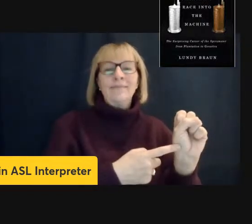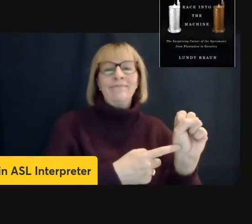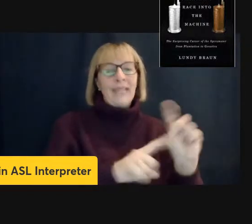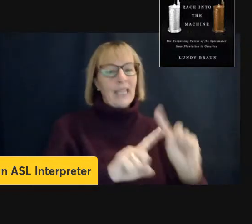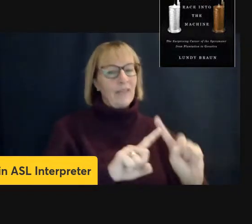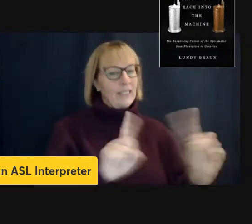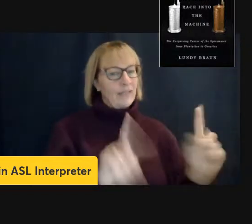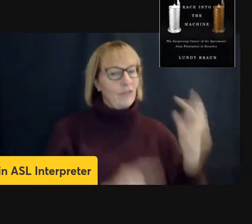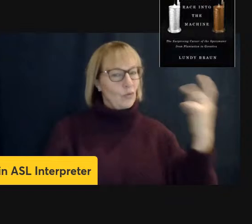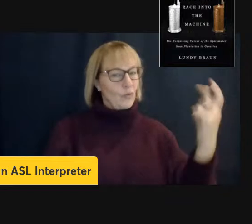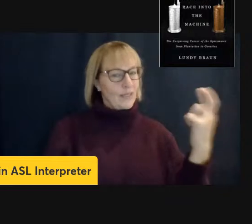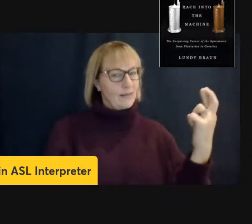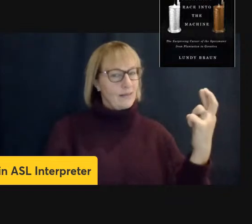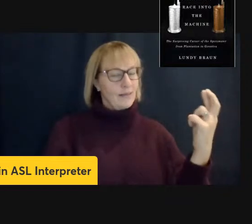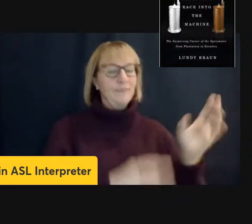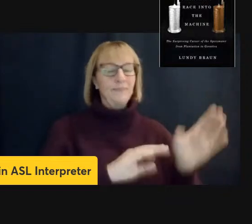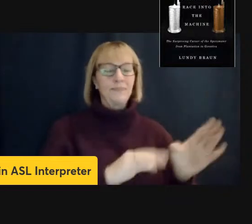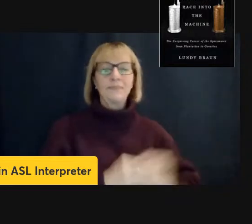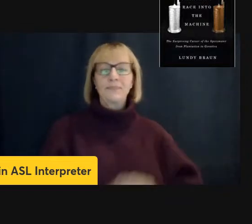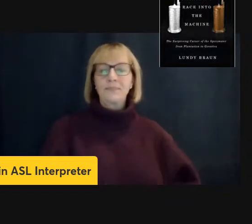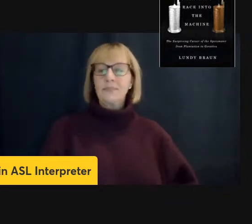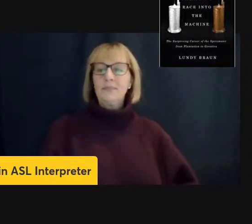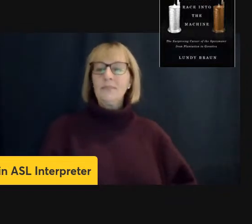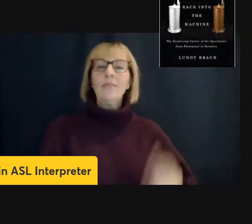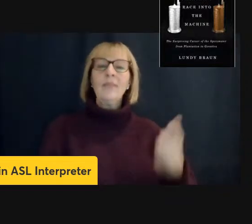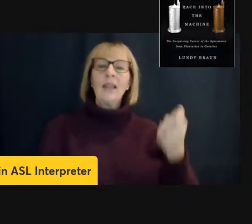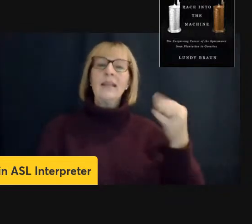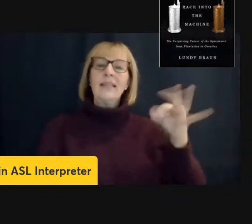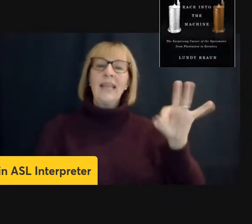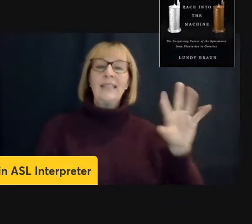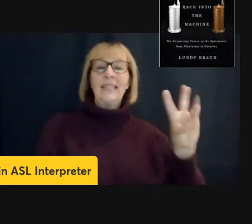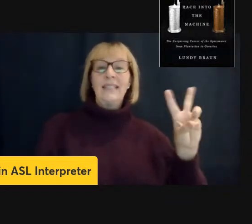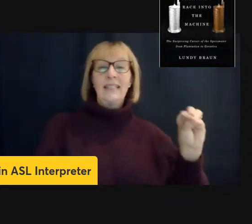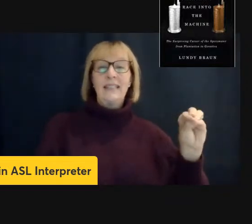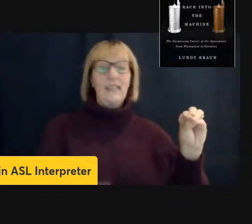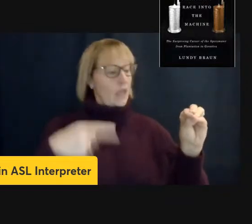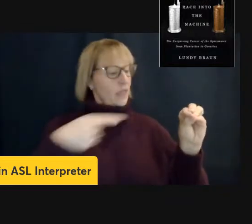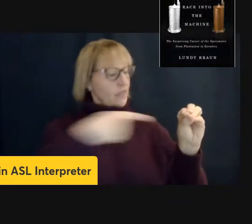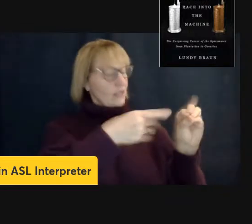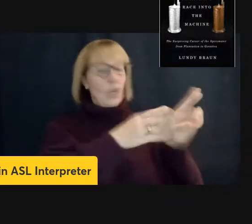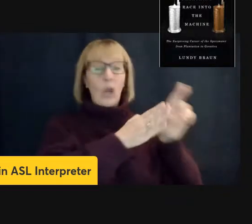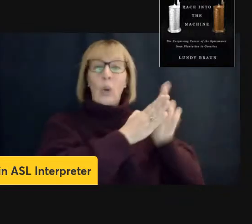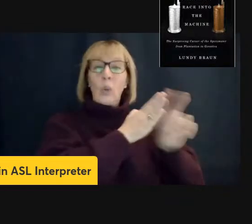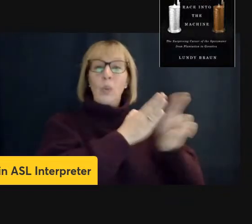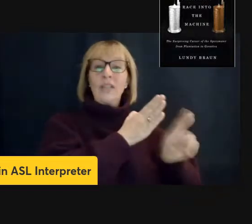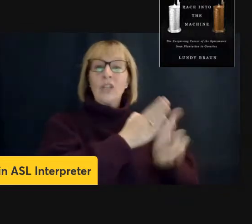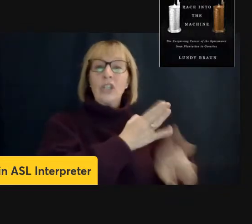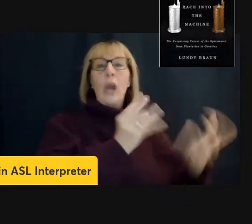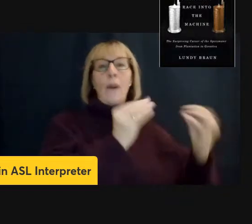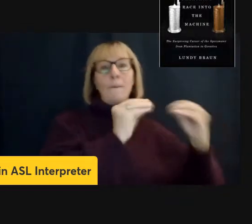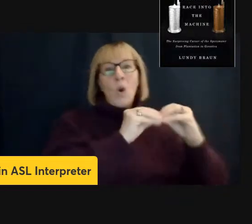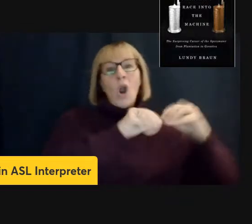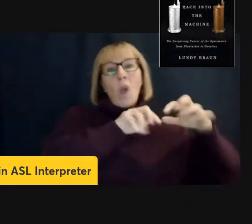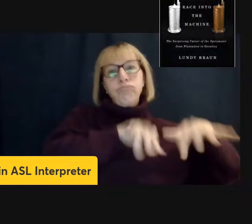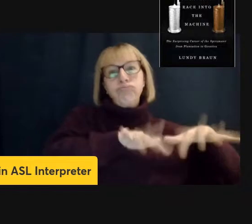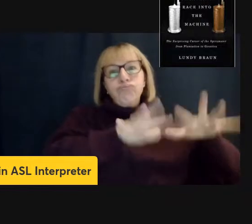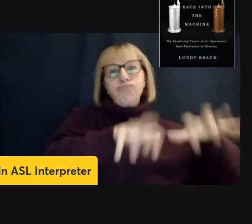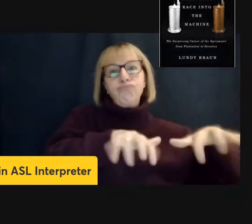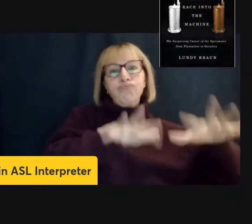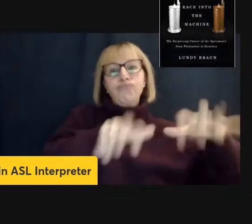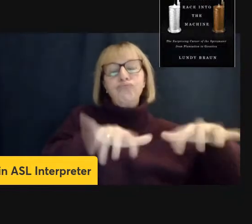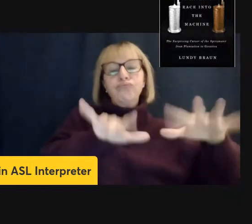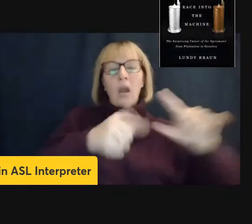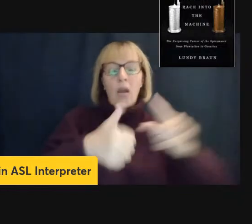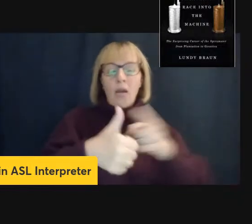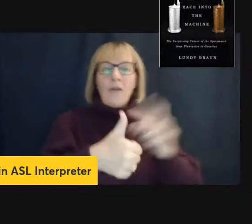the 1960s, this comparative kind of research spread much more widely across the globe, from the